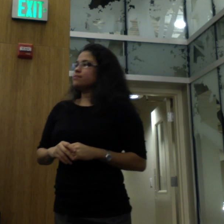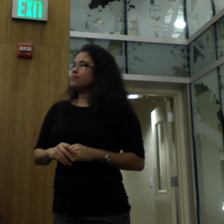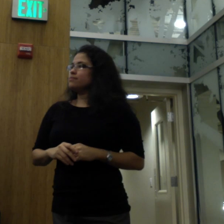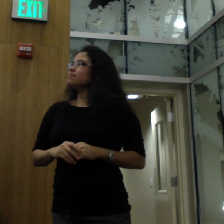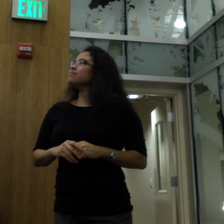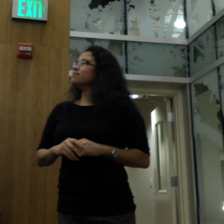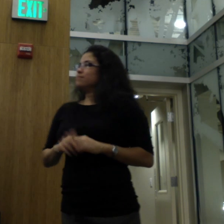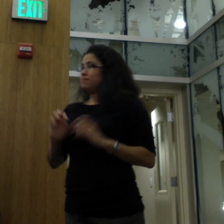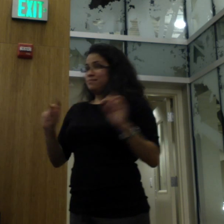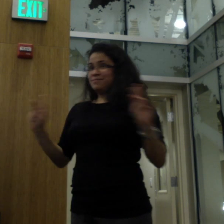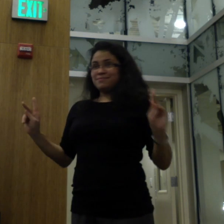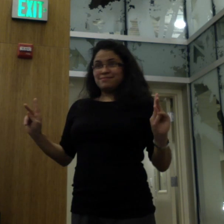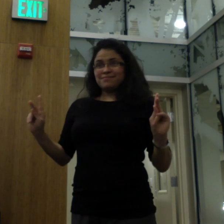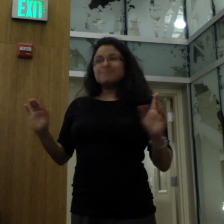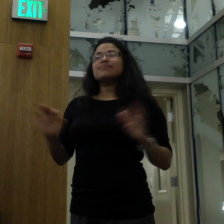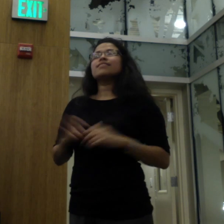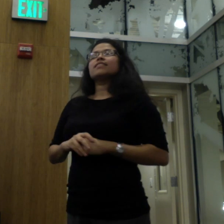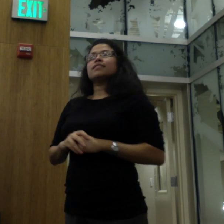All right.